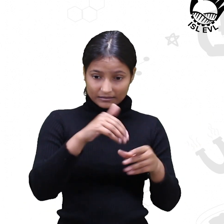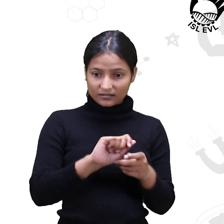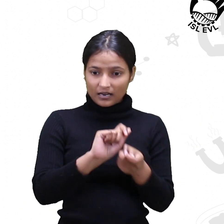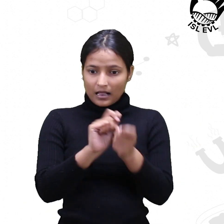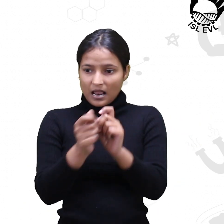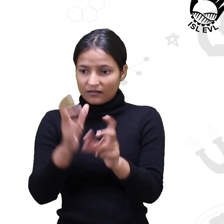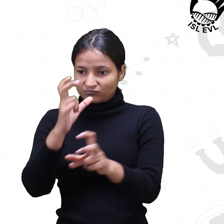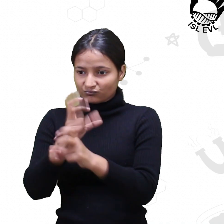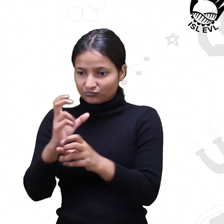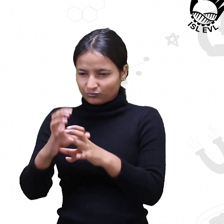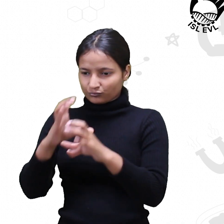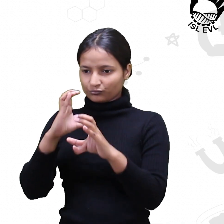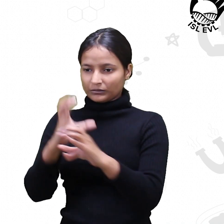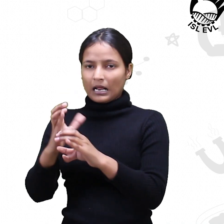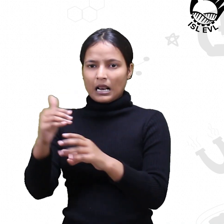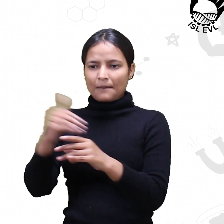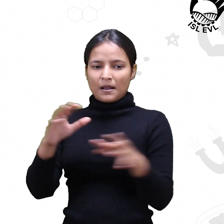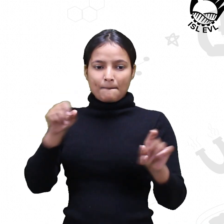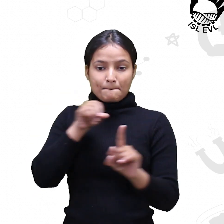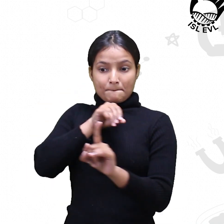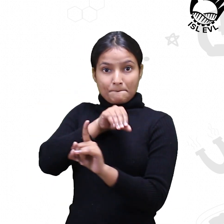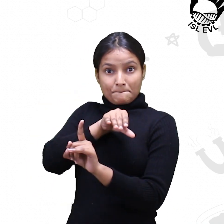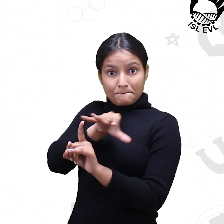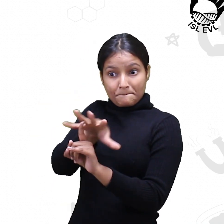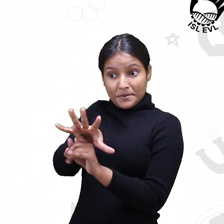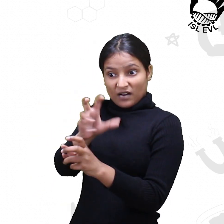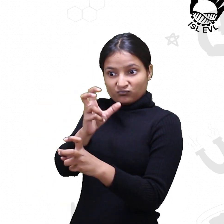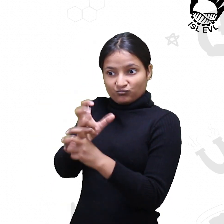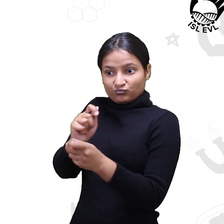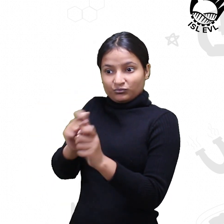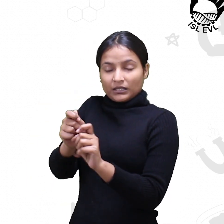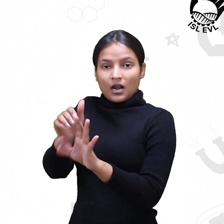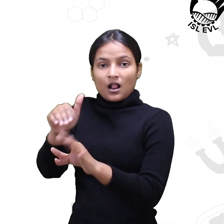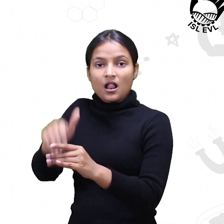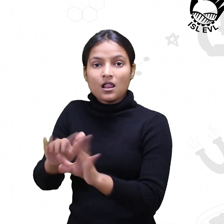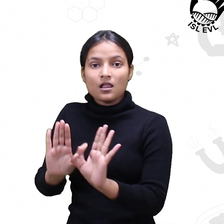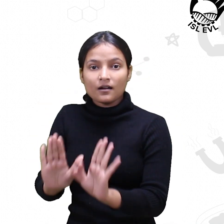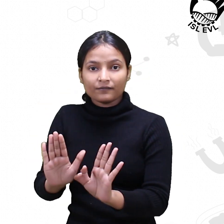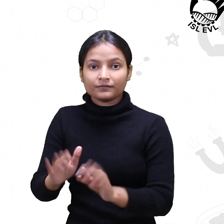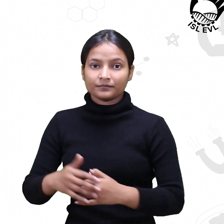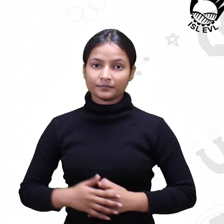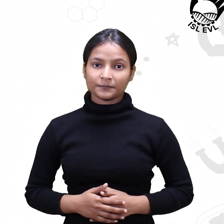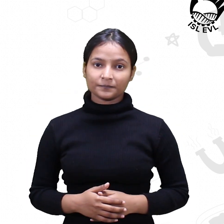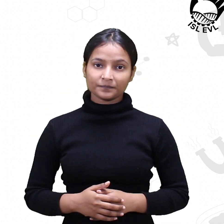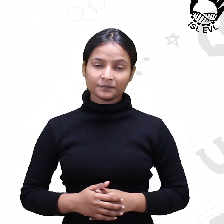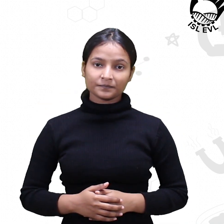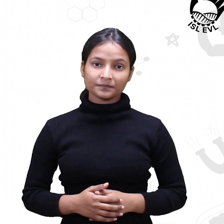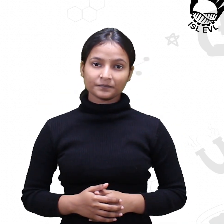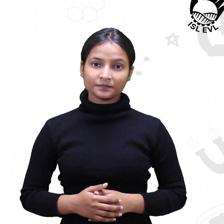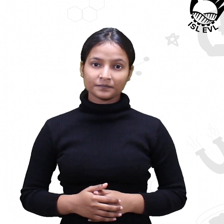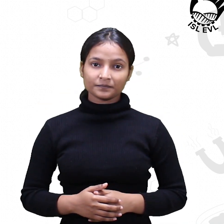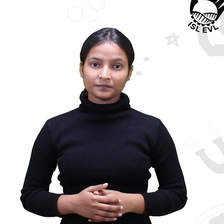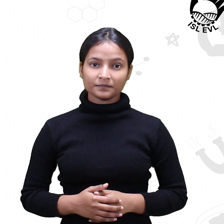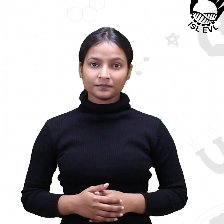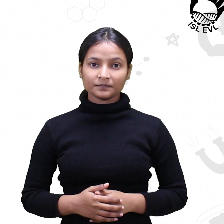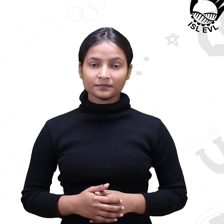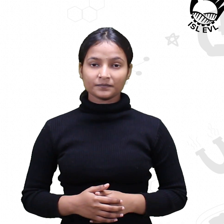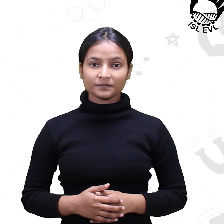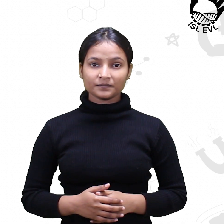certain molecules, changed the chemistry a little bit, my biology research that I do, and for